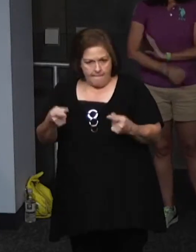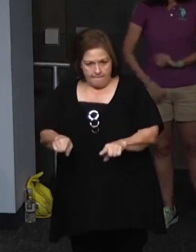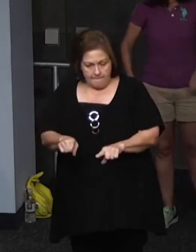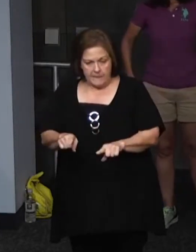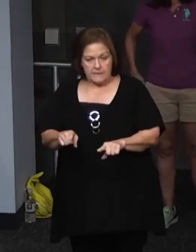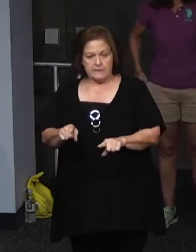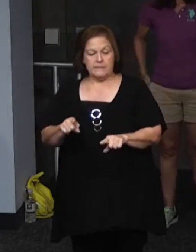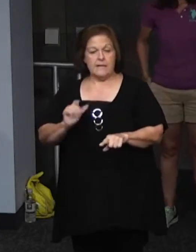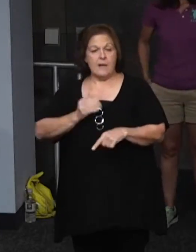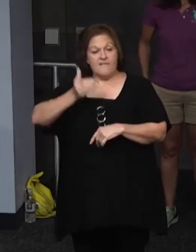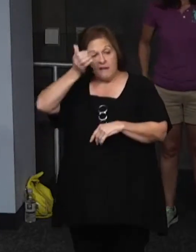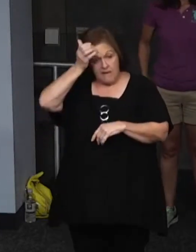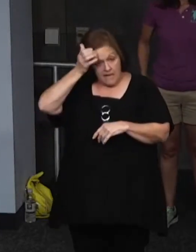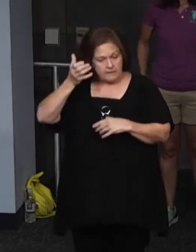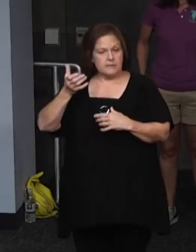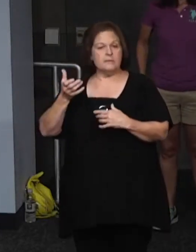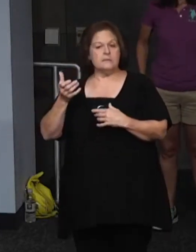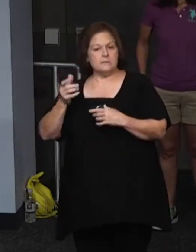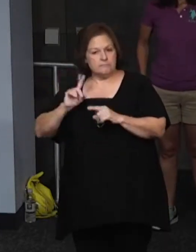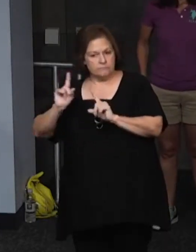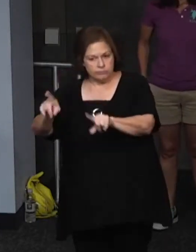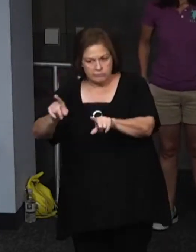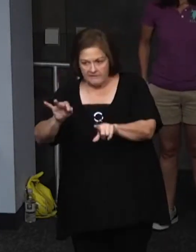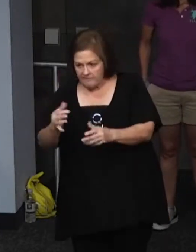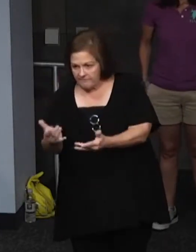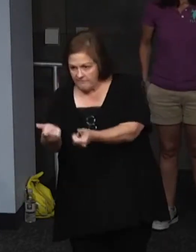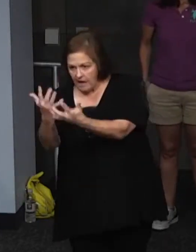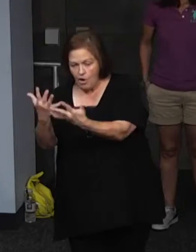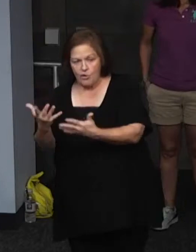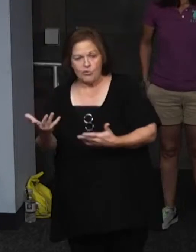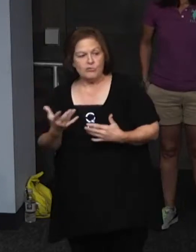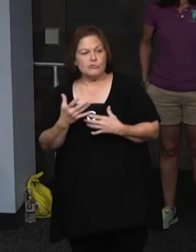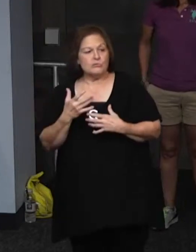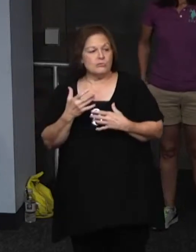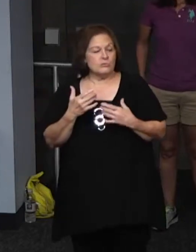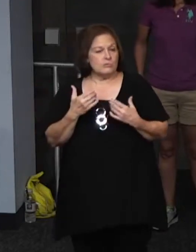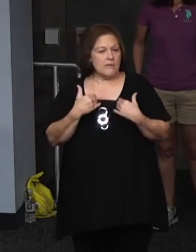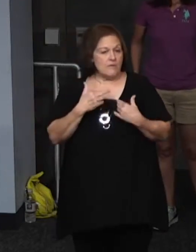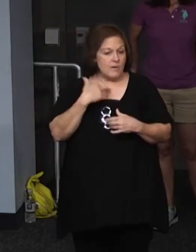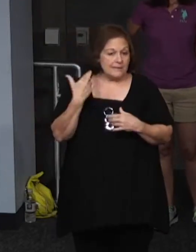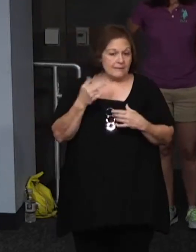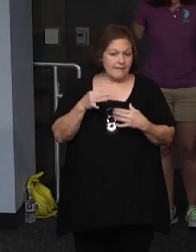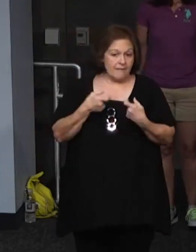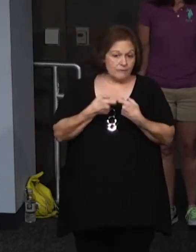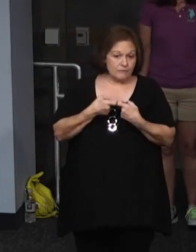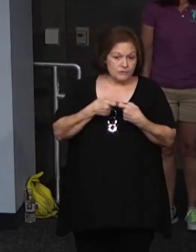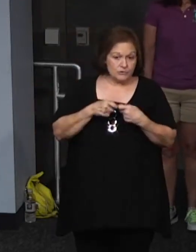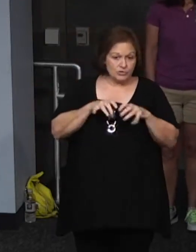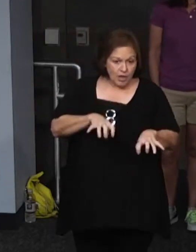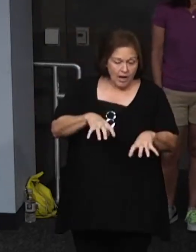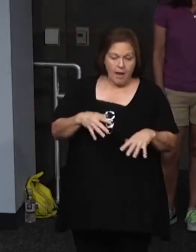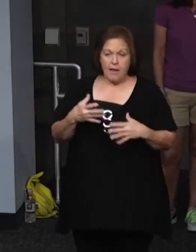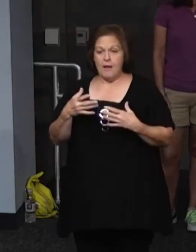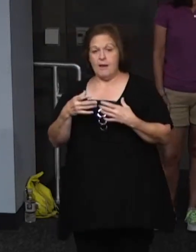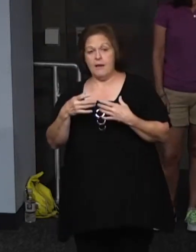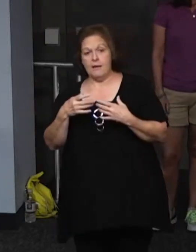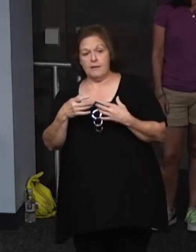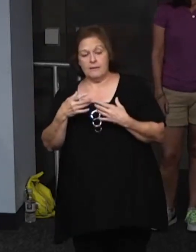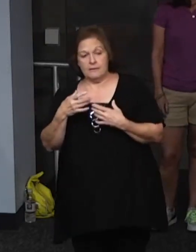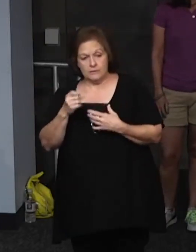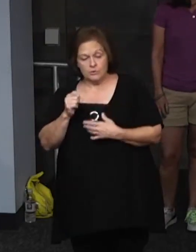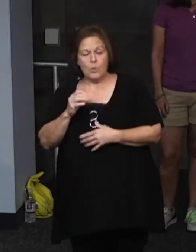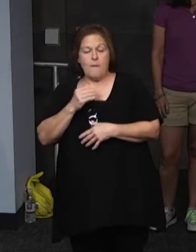Our firefighters have been responding to fires. Then there's risk of electrical shock or electrical